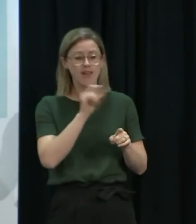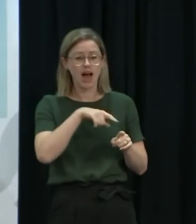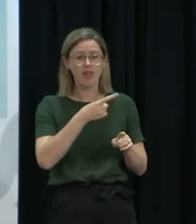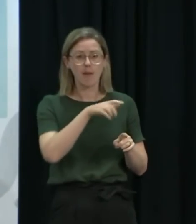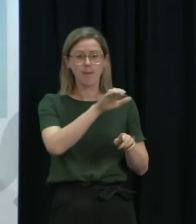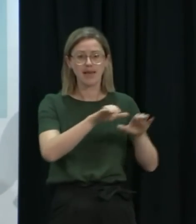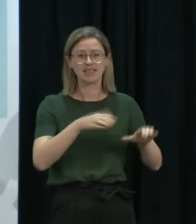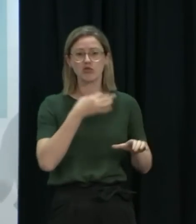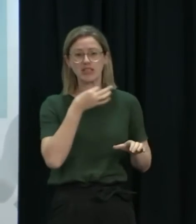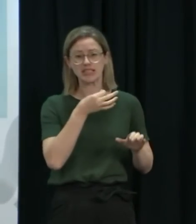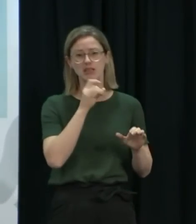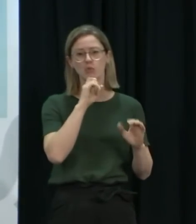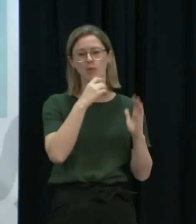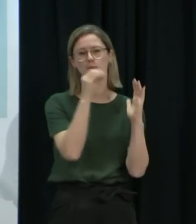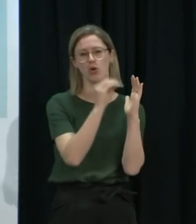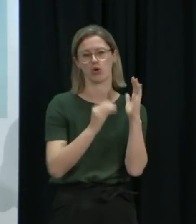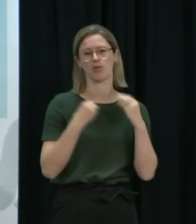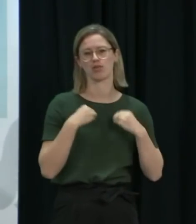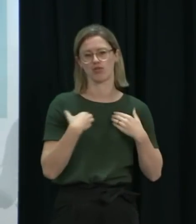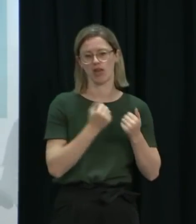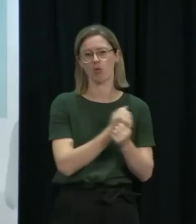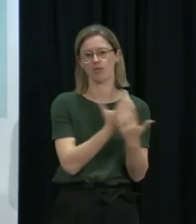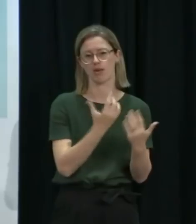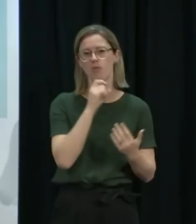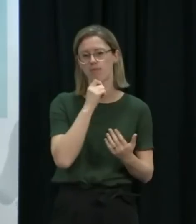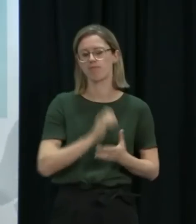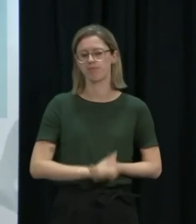of interest will be published as usual on the Ministry of Health website.